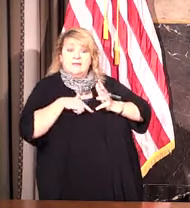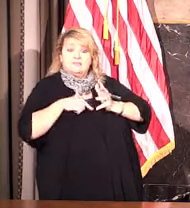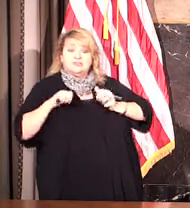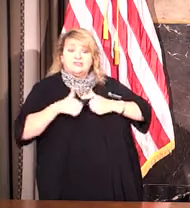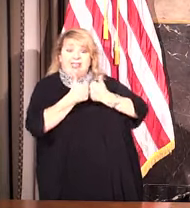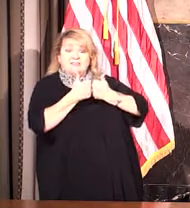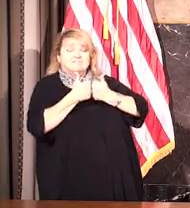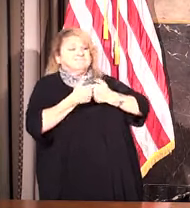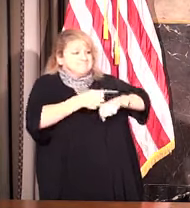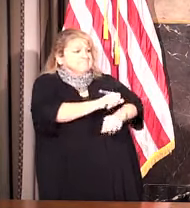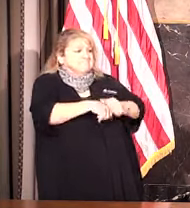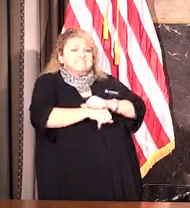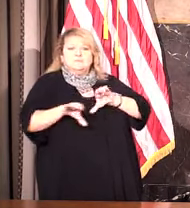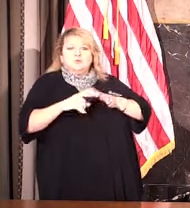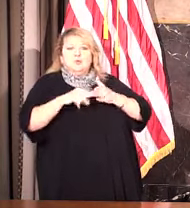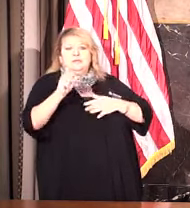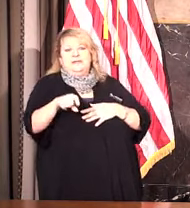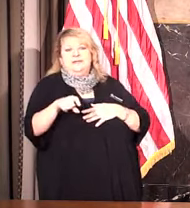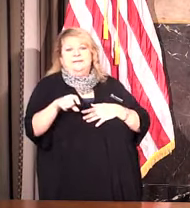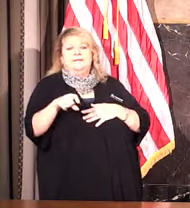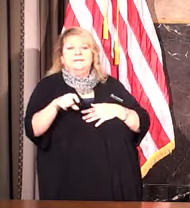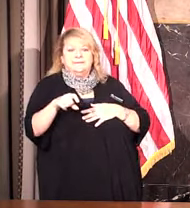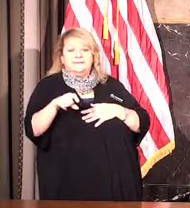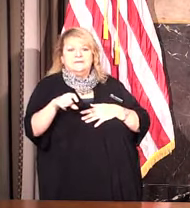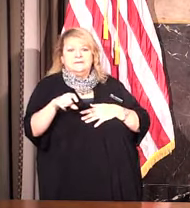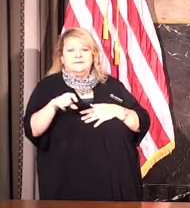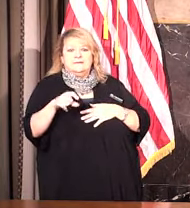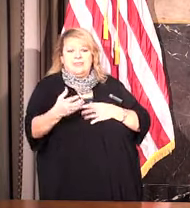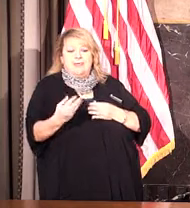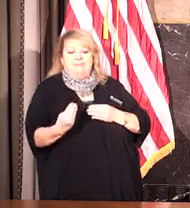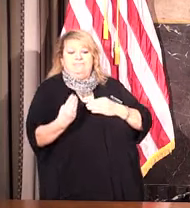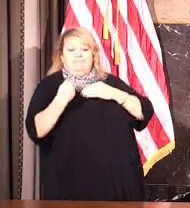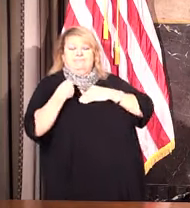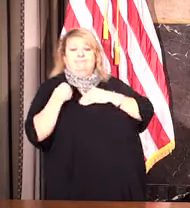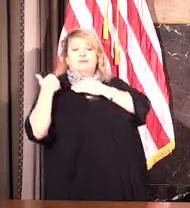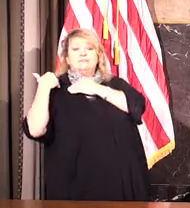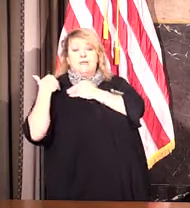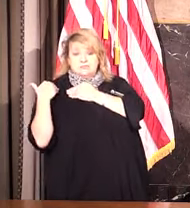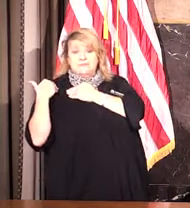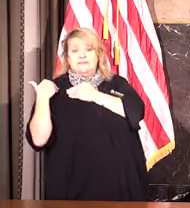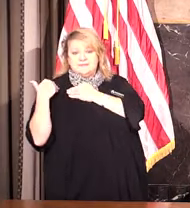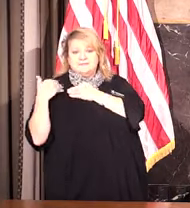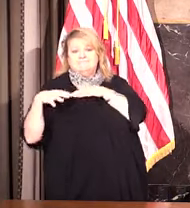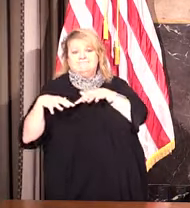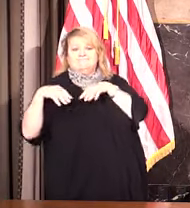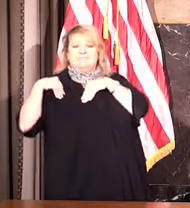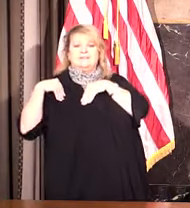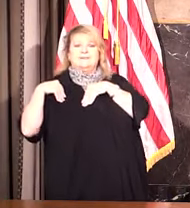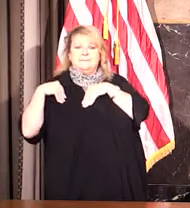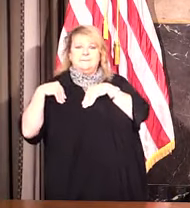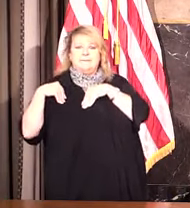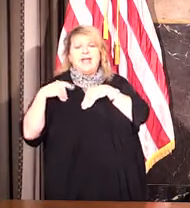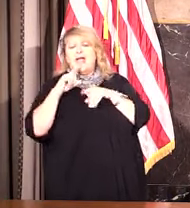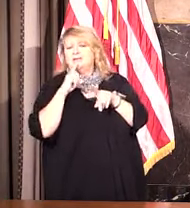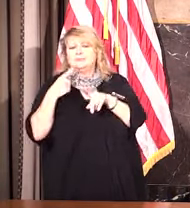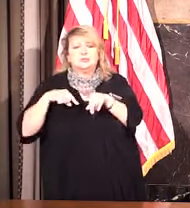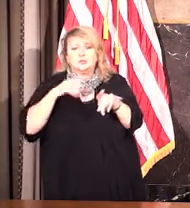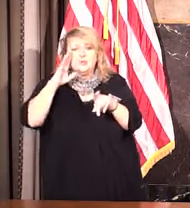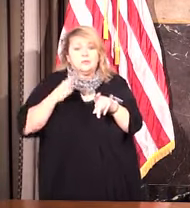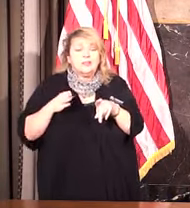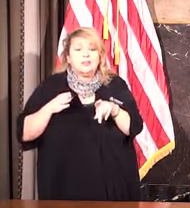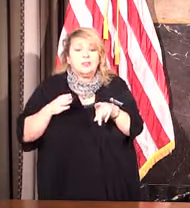play the role that we have. We all have a part to play. And if we do that, and by the way, I'm confident that we will,